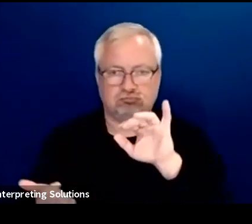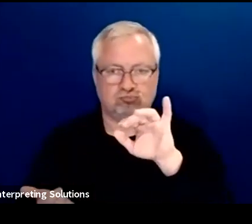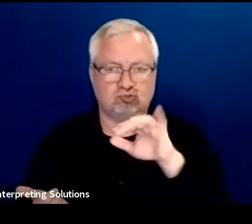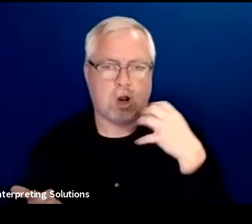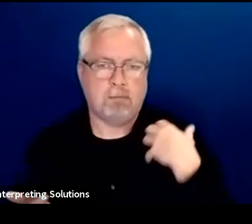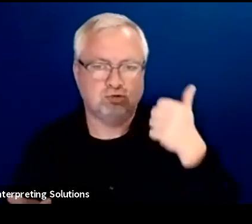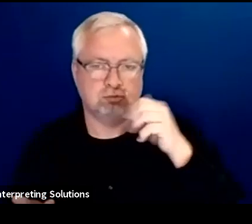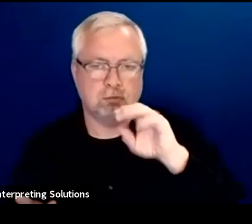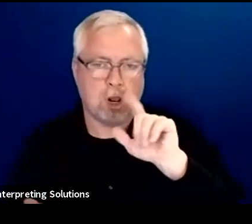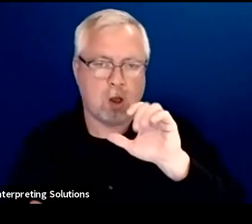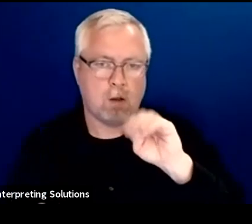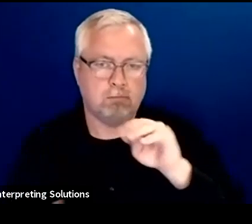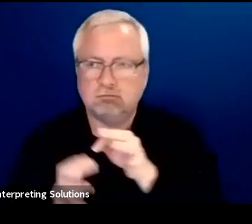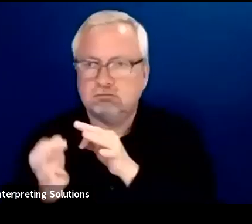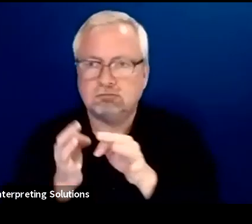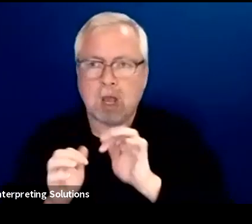facilities.